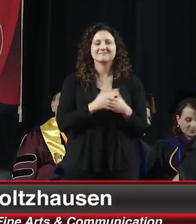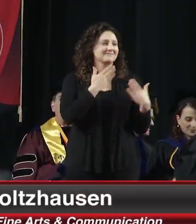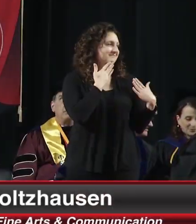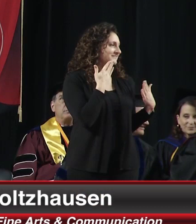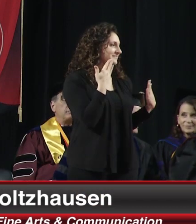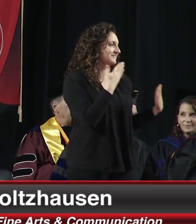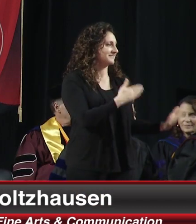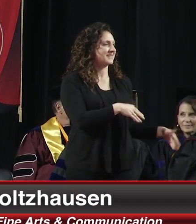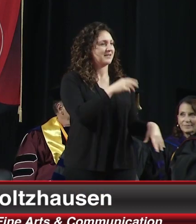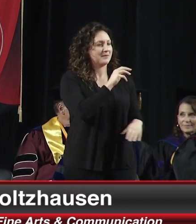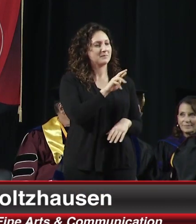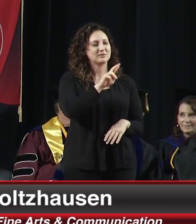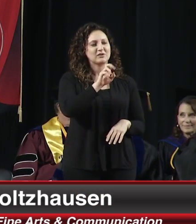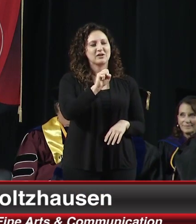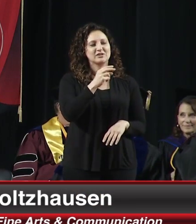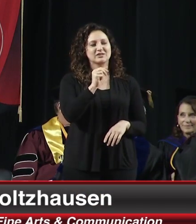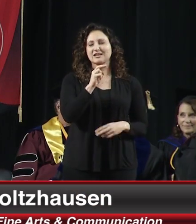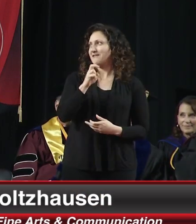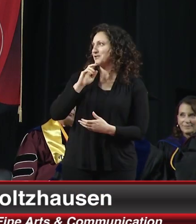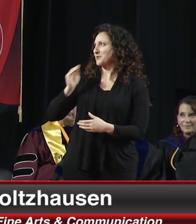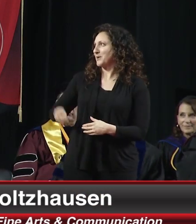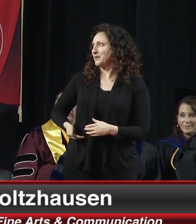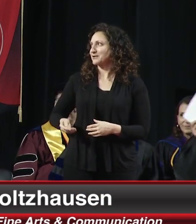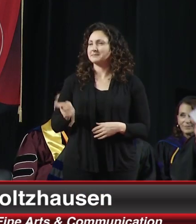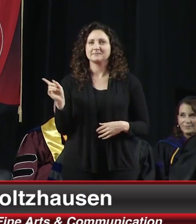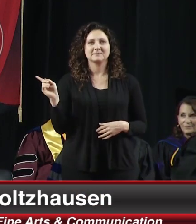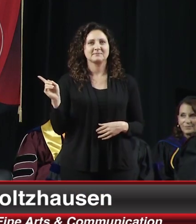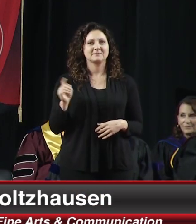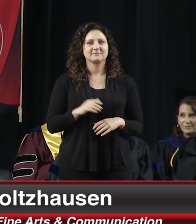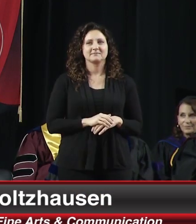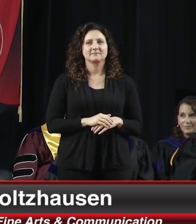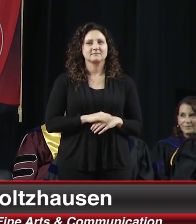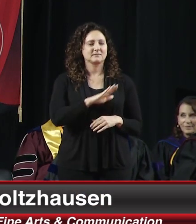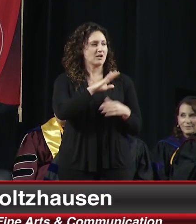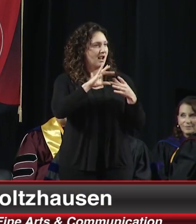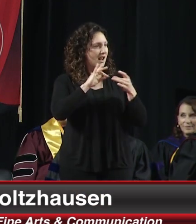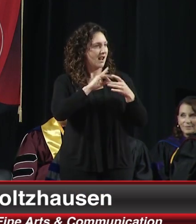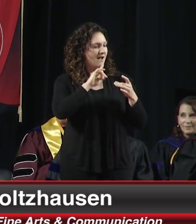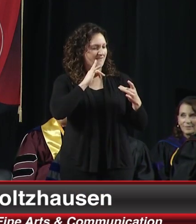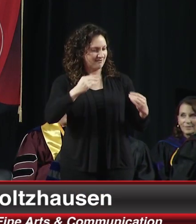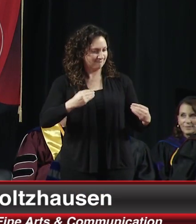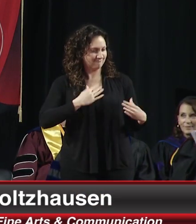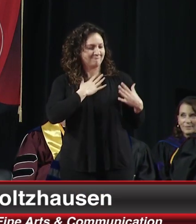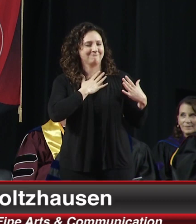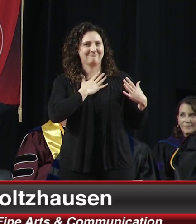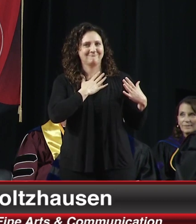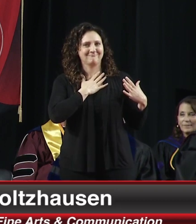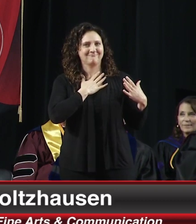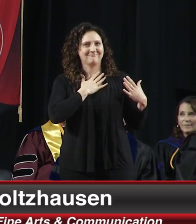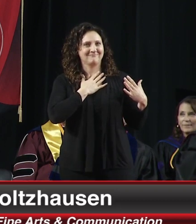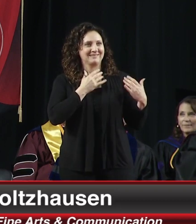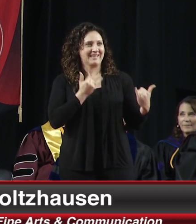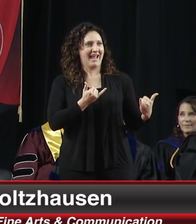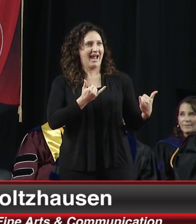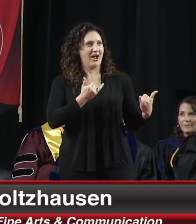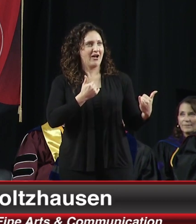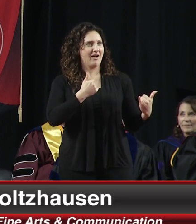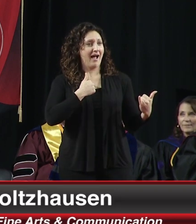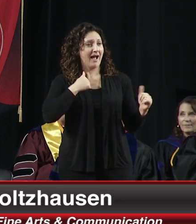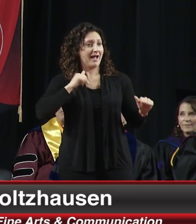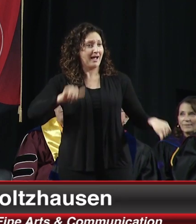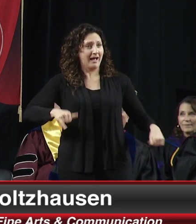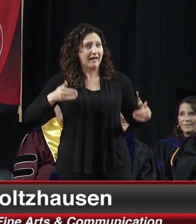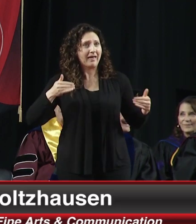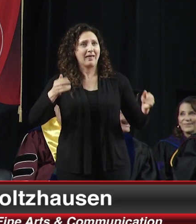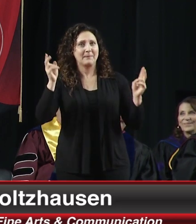Thank you, Mr. Shaver. That was very inspirational. I feel better that I'm allowed to make a